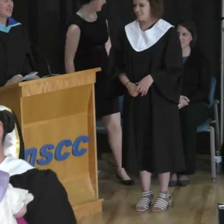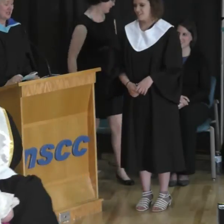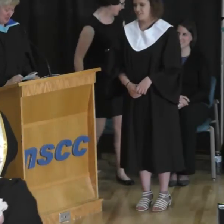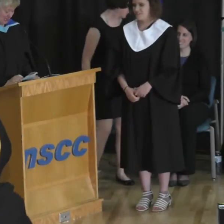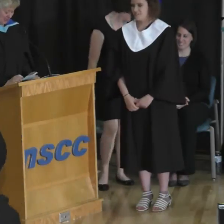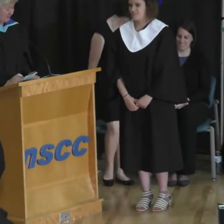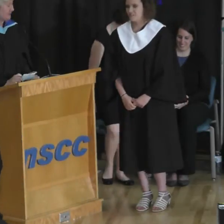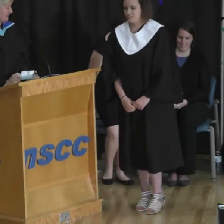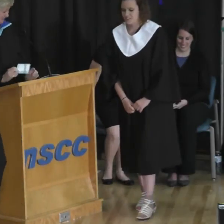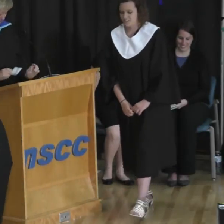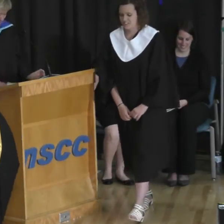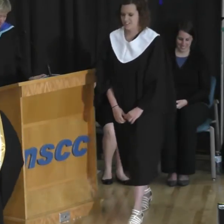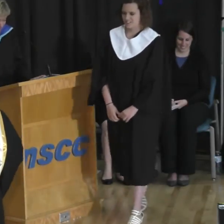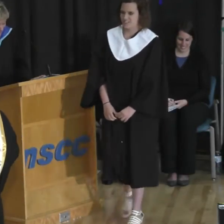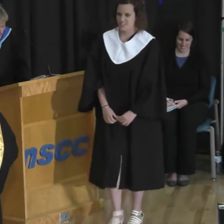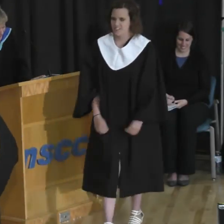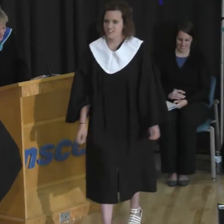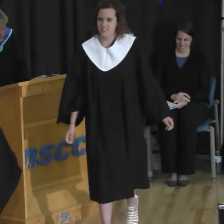Mackenzie Weir.